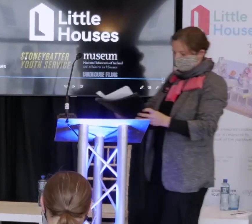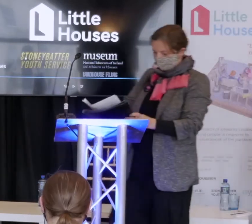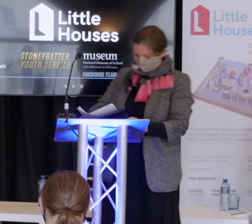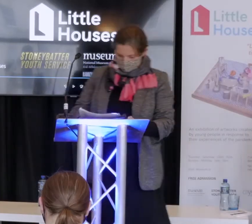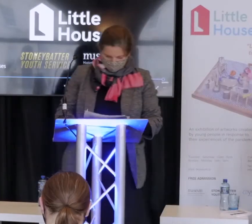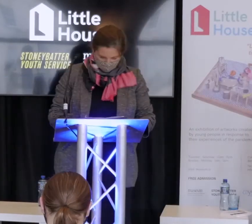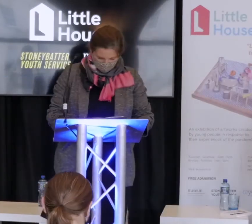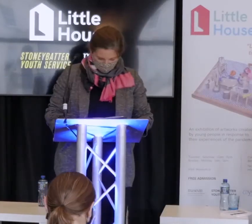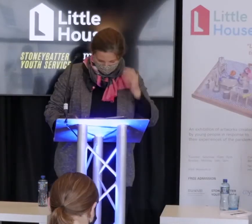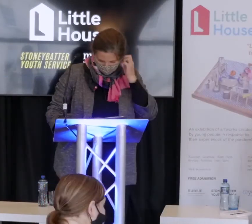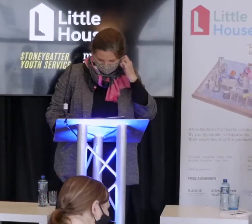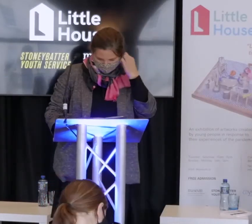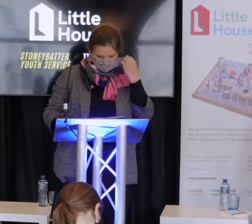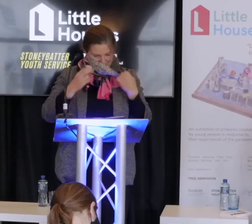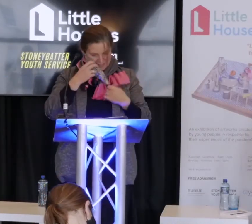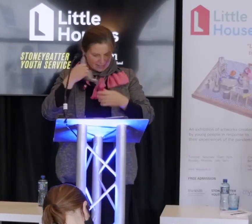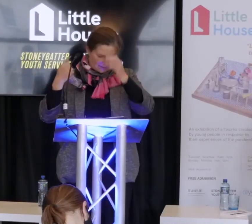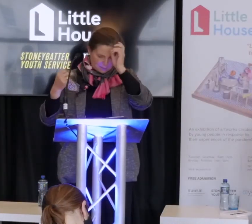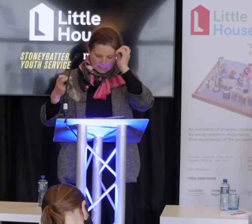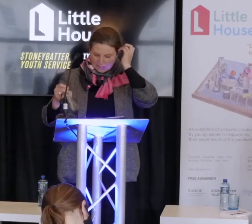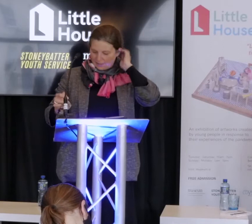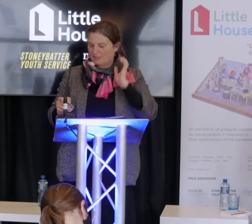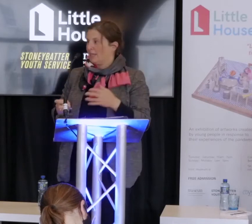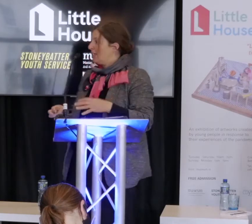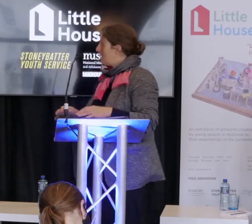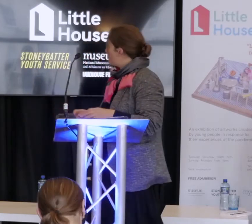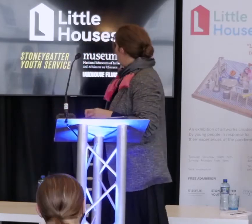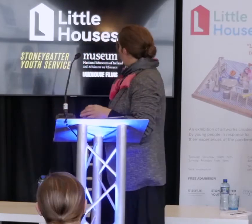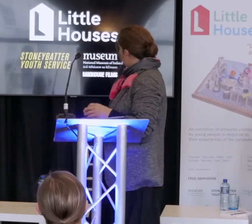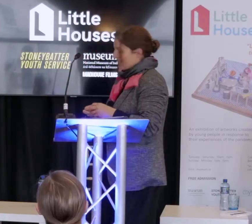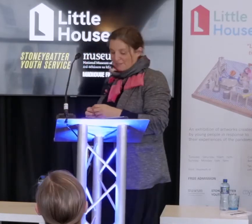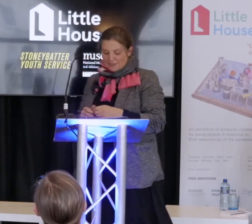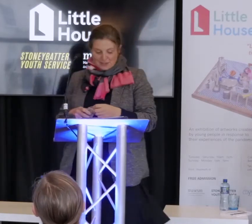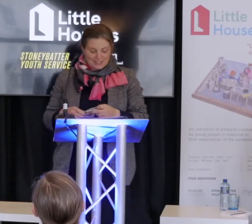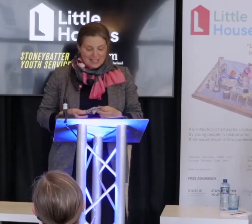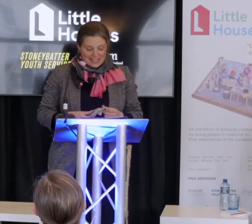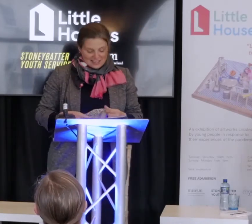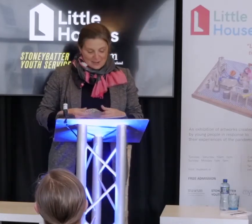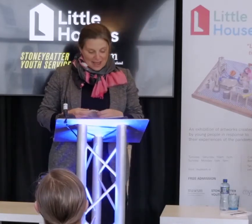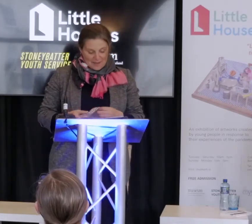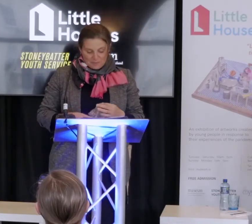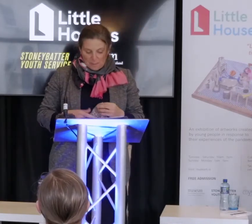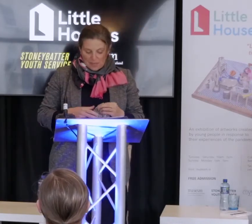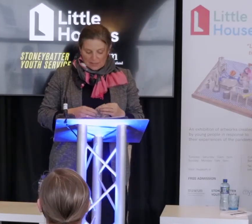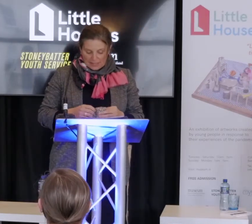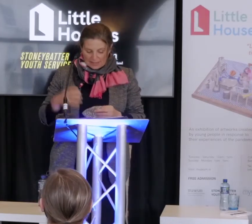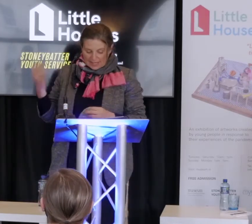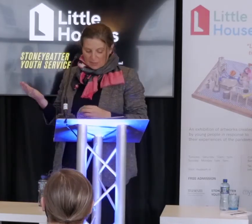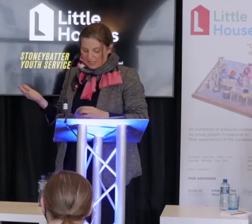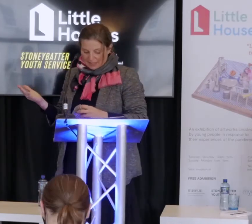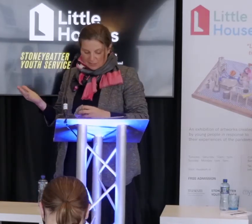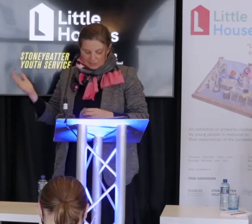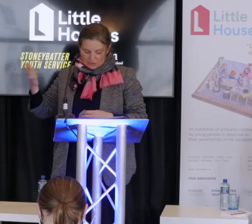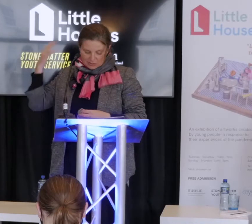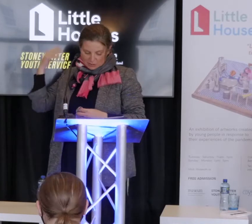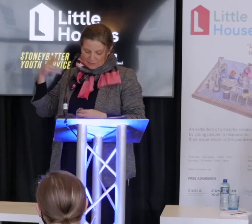Wow. So, if everybody needs to gather themselves after that. So the next person